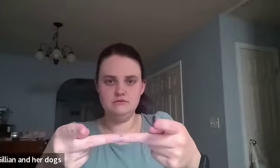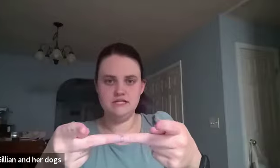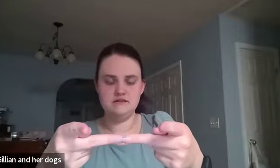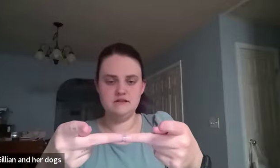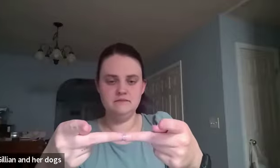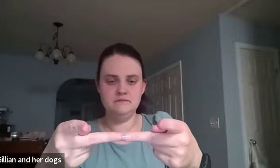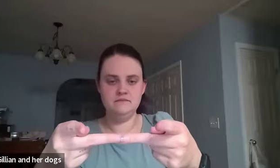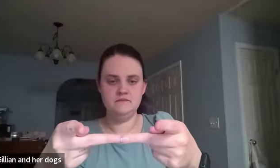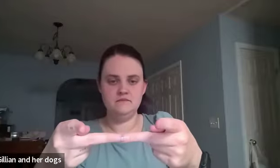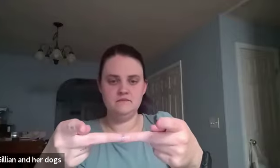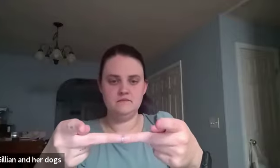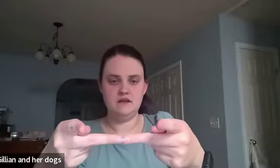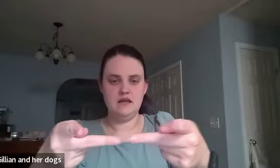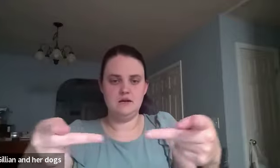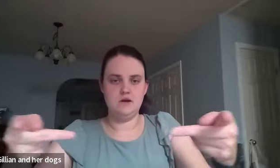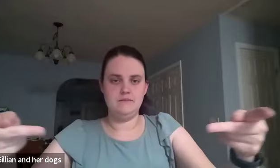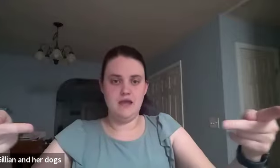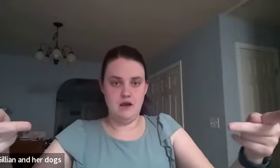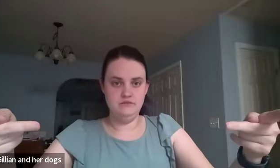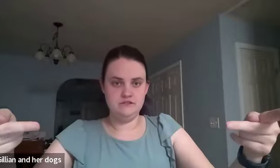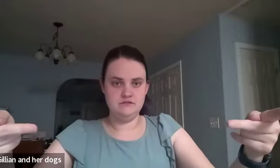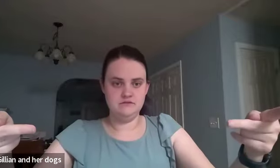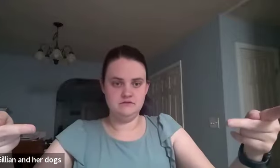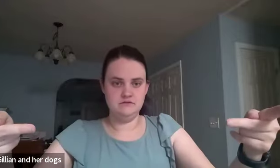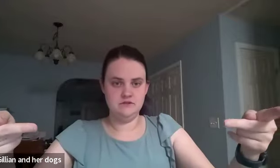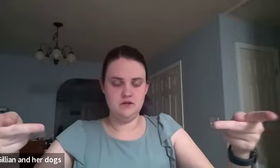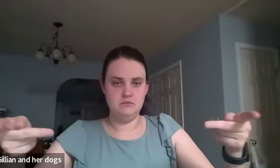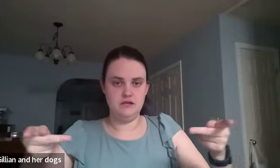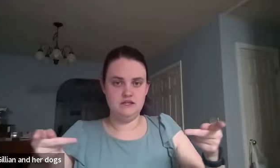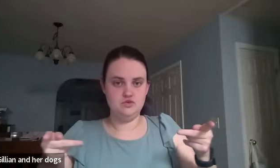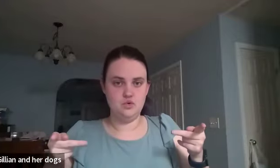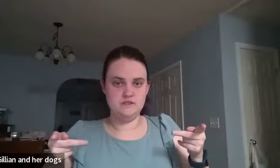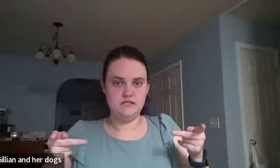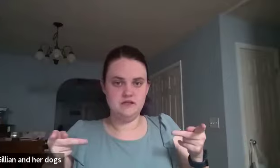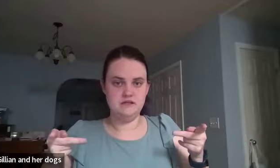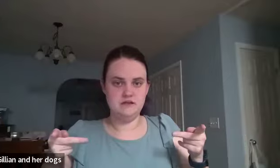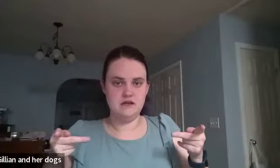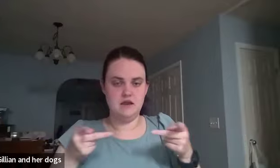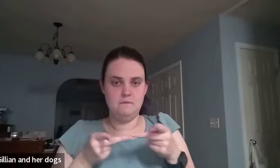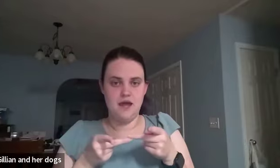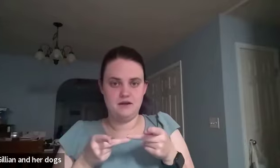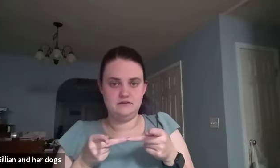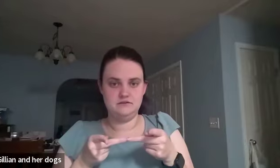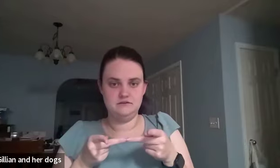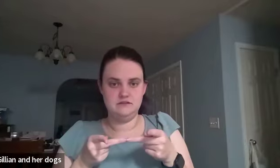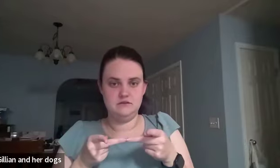rectangle, basically. And I'm gonna come out, bring it towards me, and come back in the